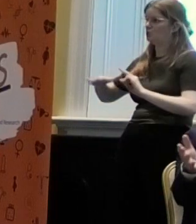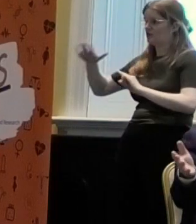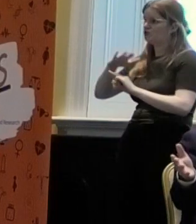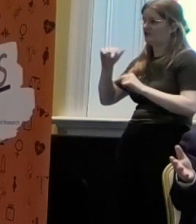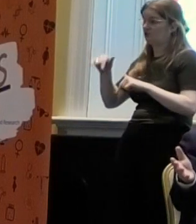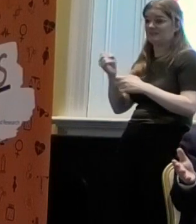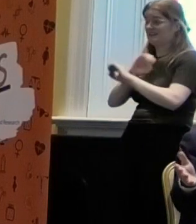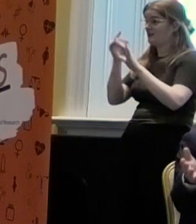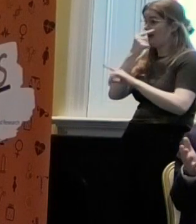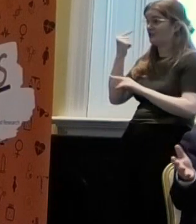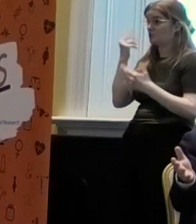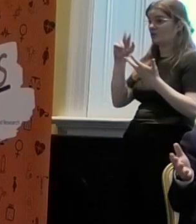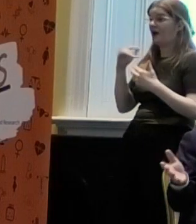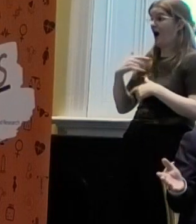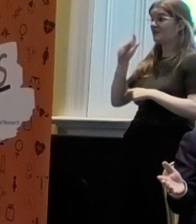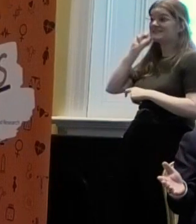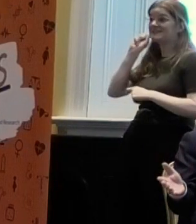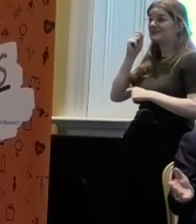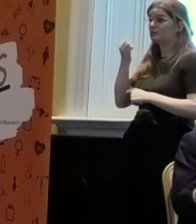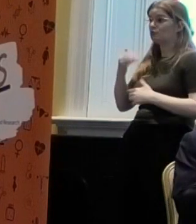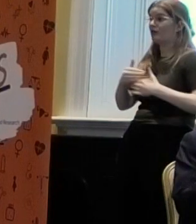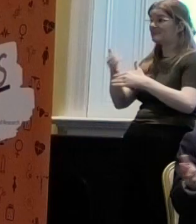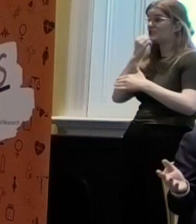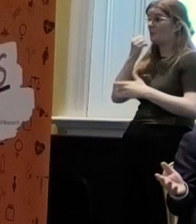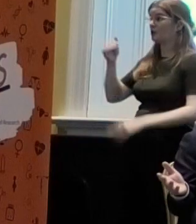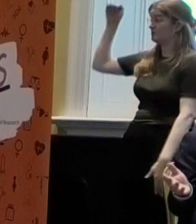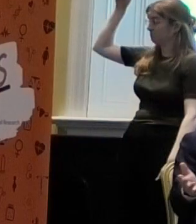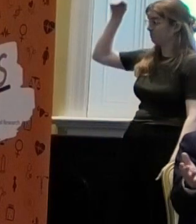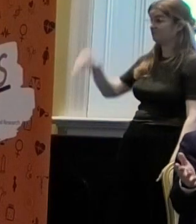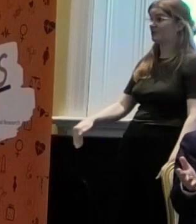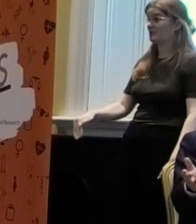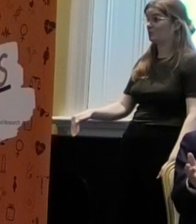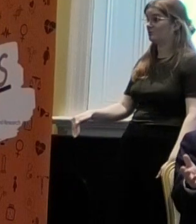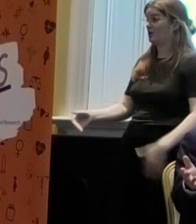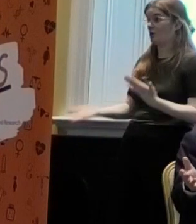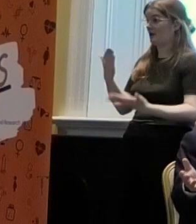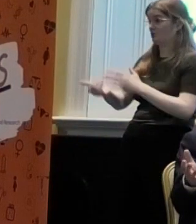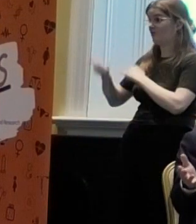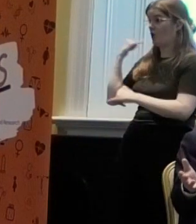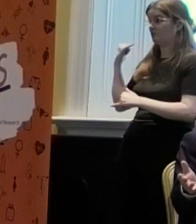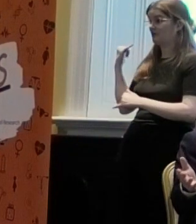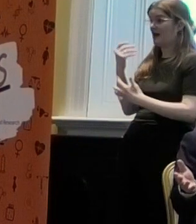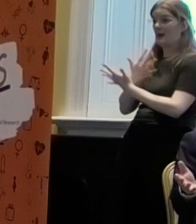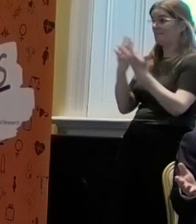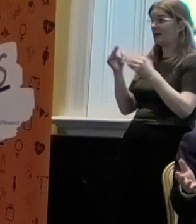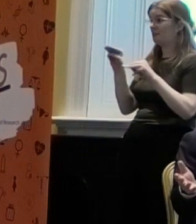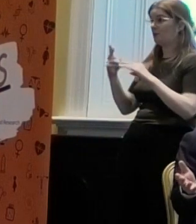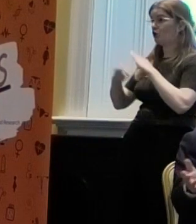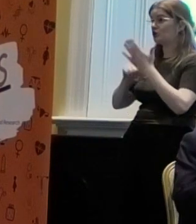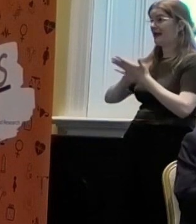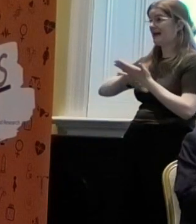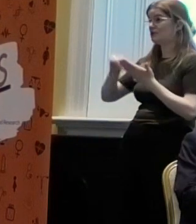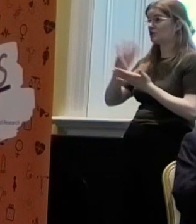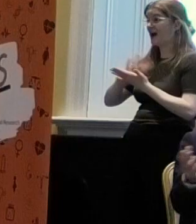as evidenced by the fact that our teenage pregnancy rates have plummeted compared to what they used to be. The number of people under 19